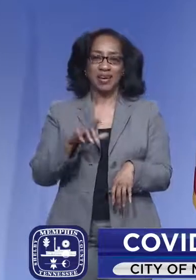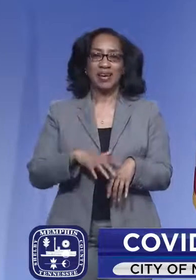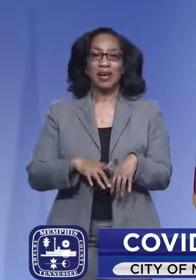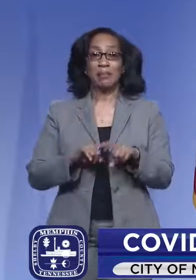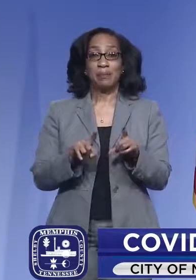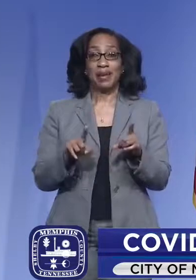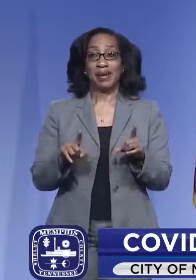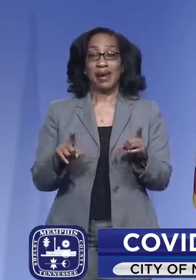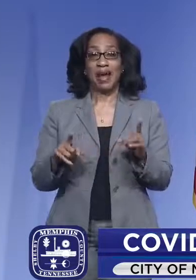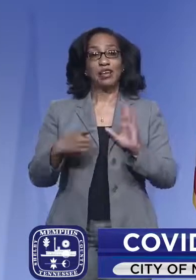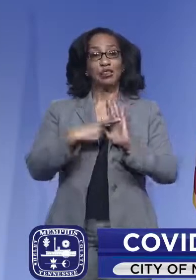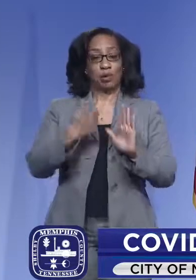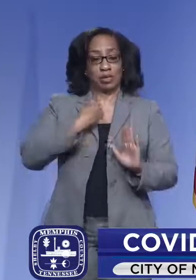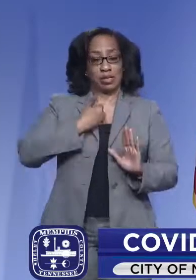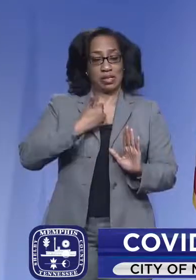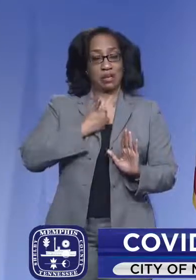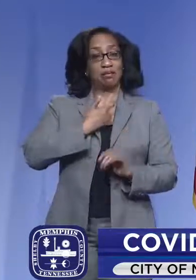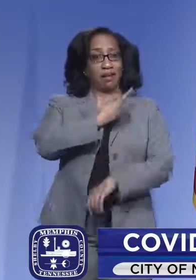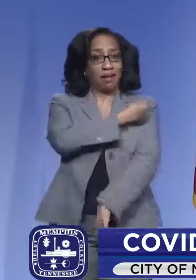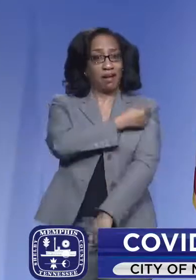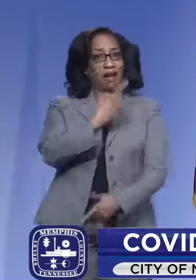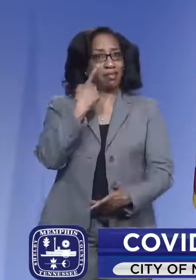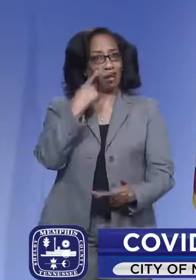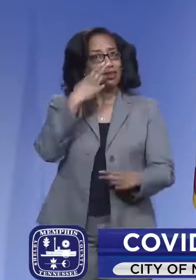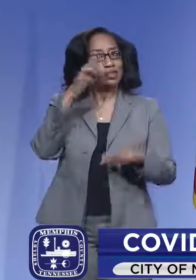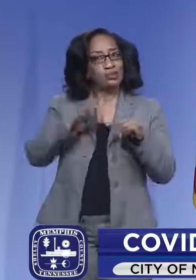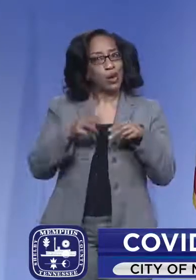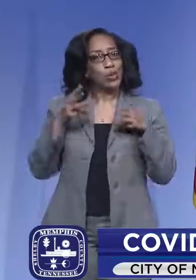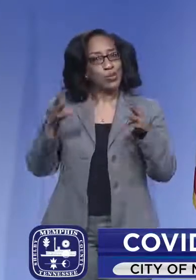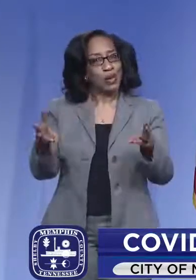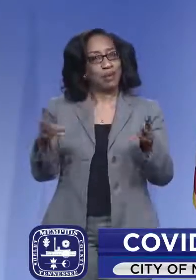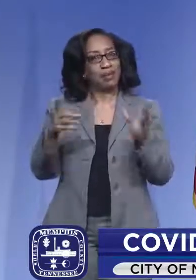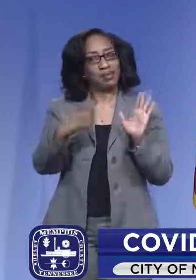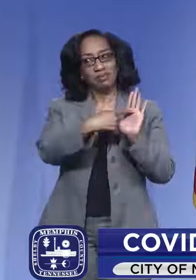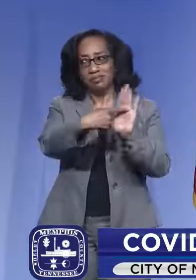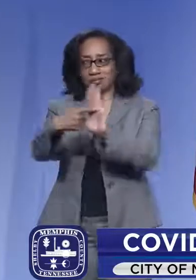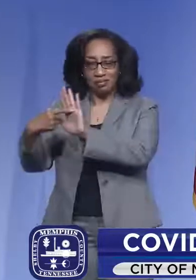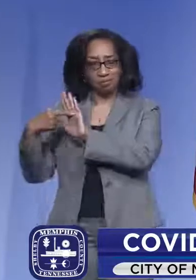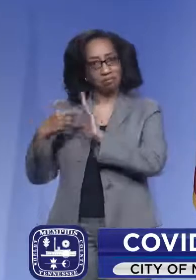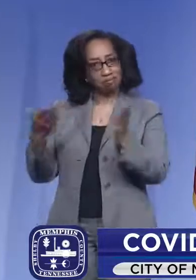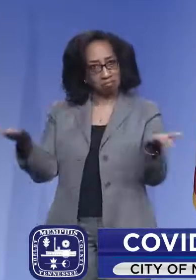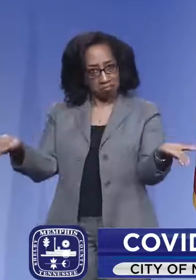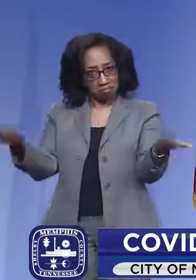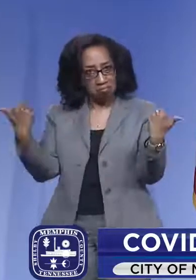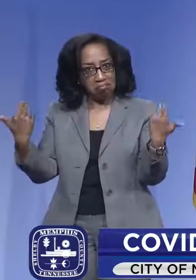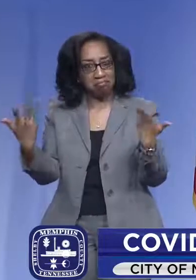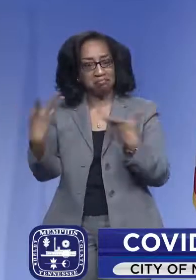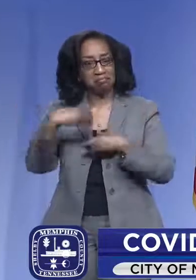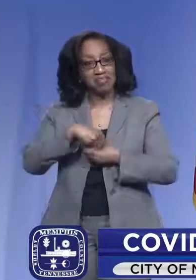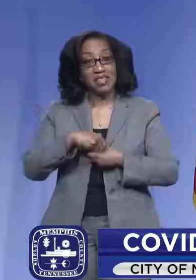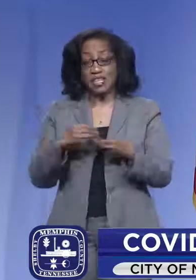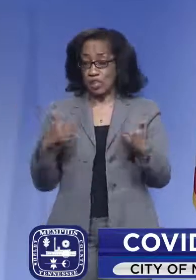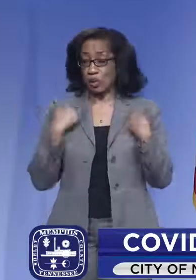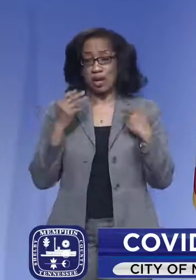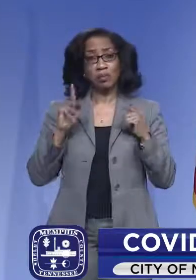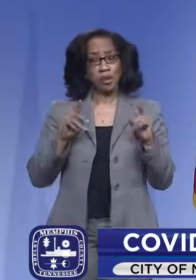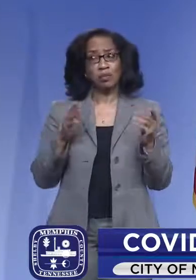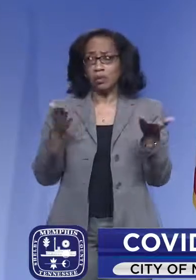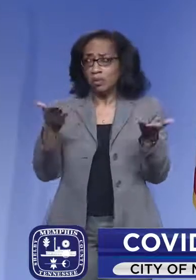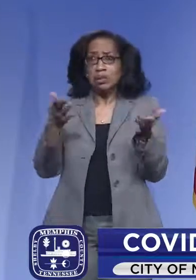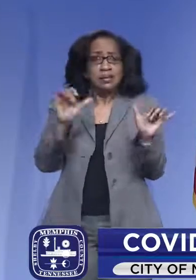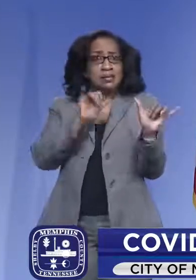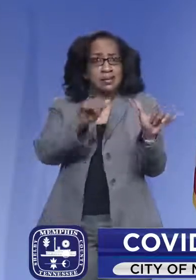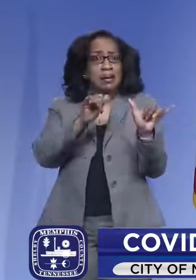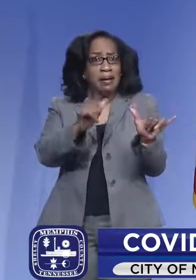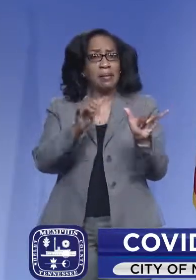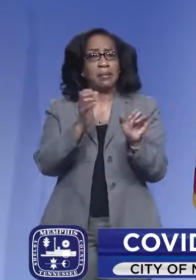getting the vaccine. I thought it was a fun way to share the message. I would encourage young people to go do something similar. We'd love you to take a picture,